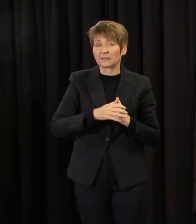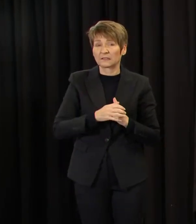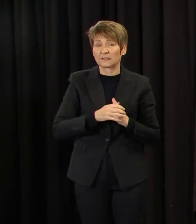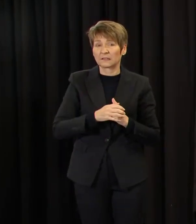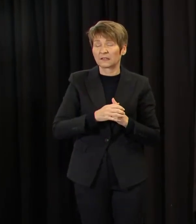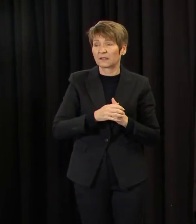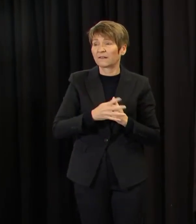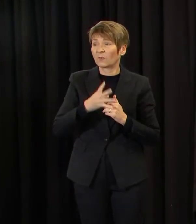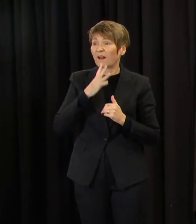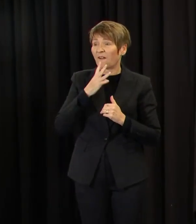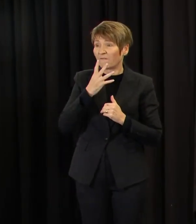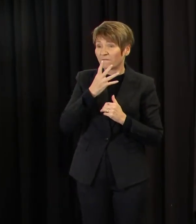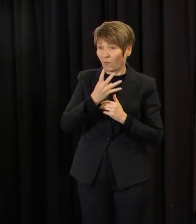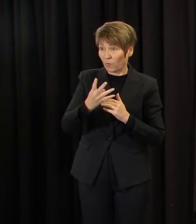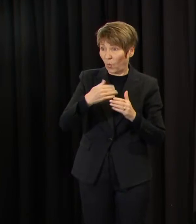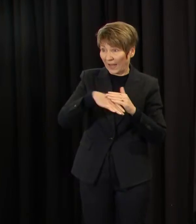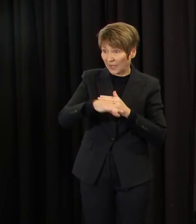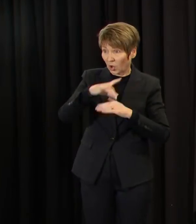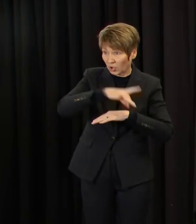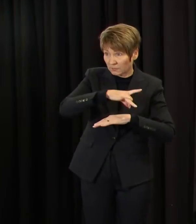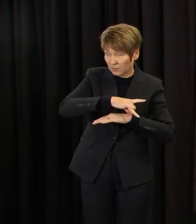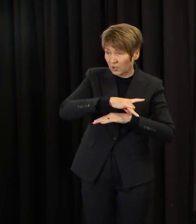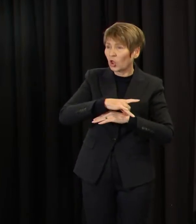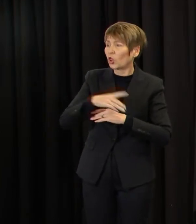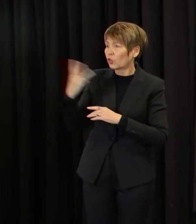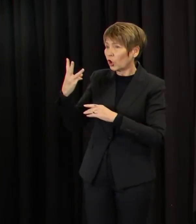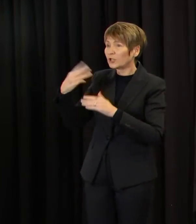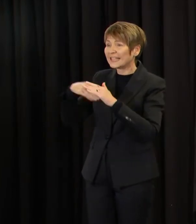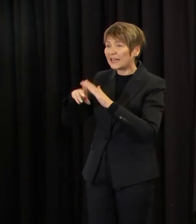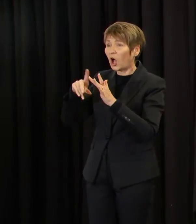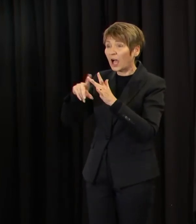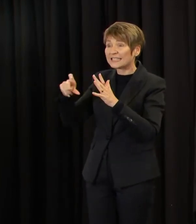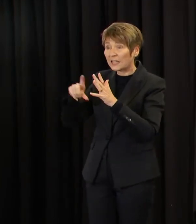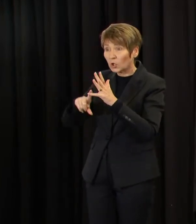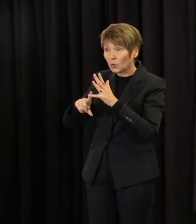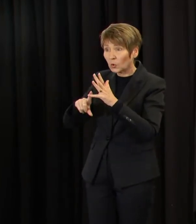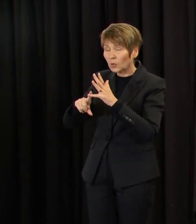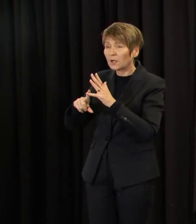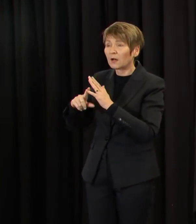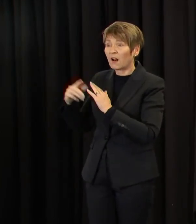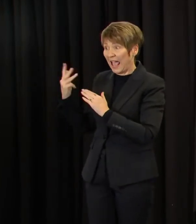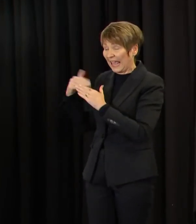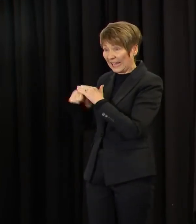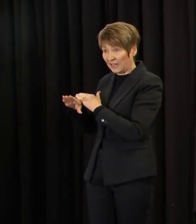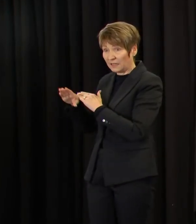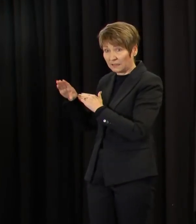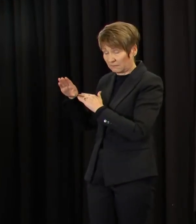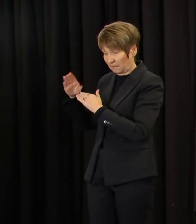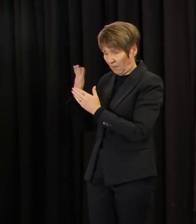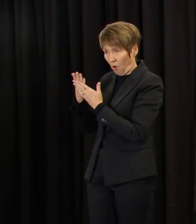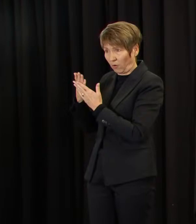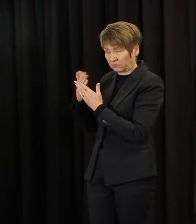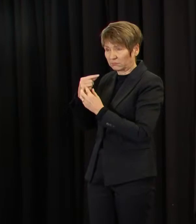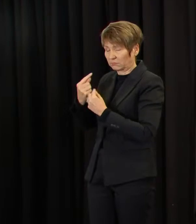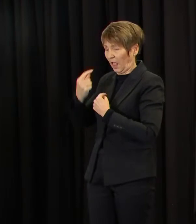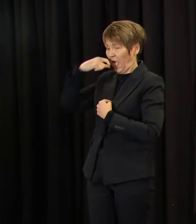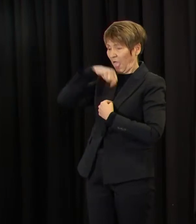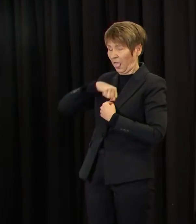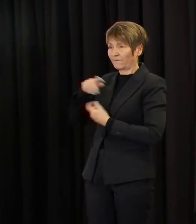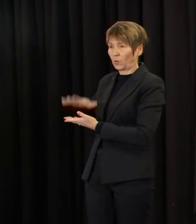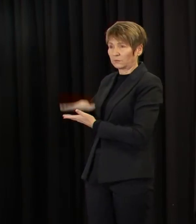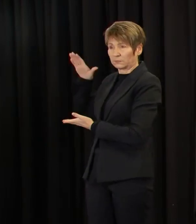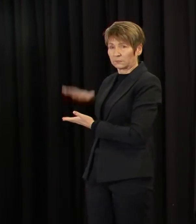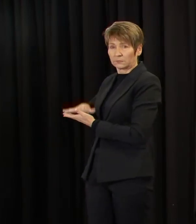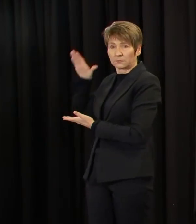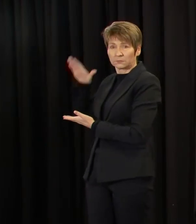hospital. 13 of those are in ICU and 9 of those are on a ventilator. And we send our very best wishes to everybody who's recovering from